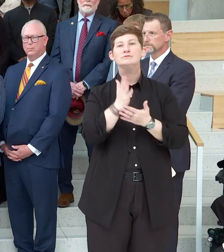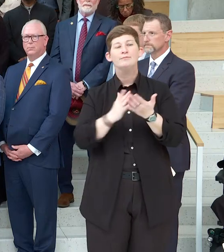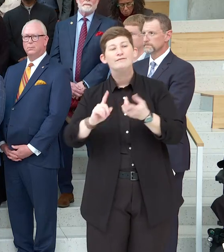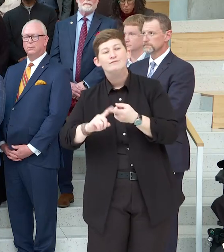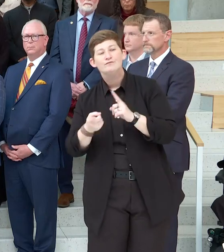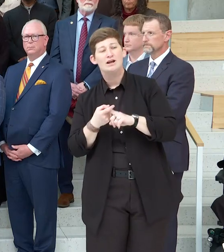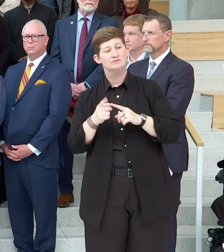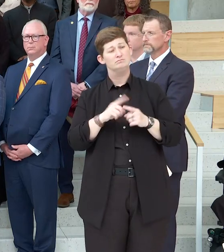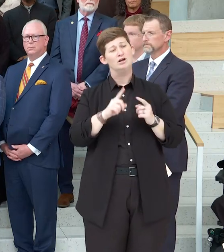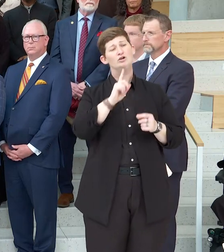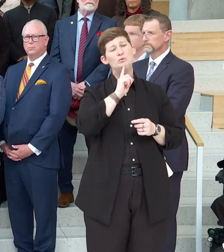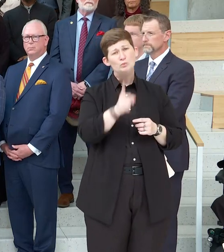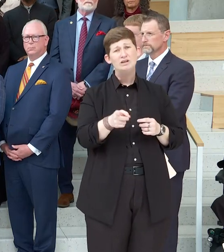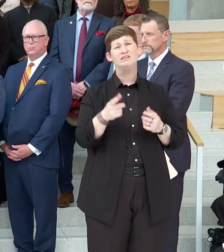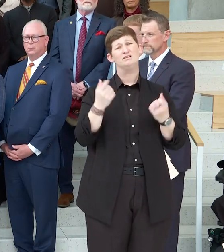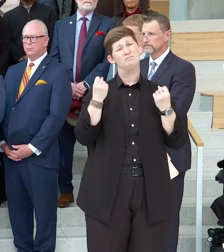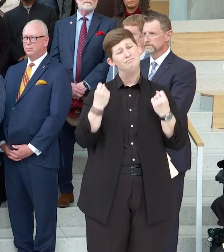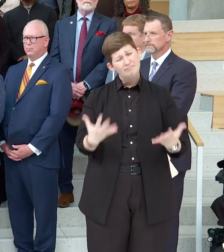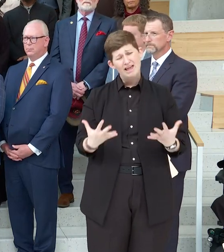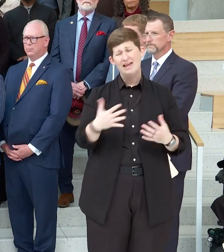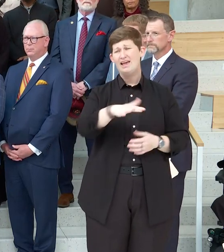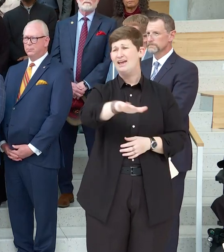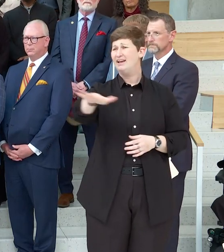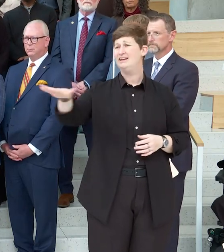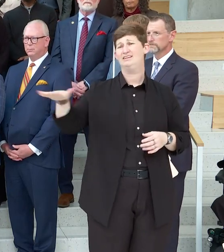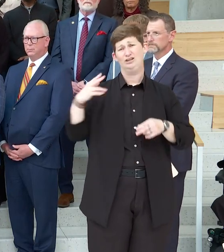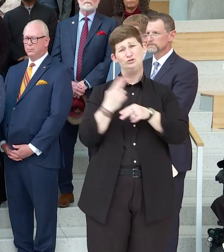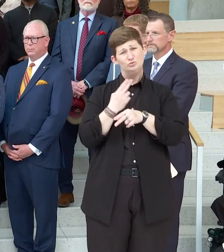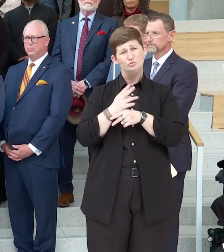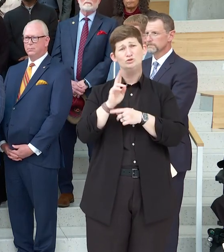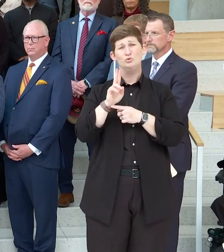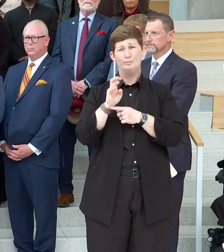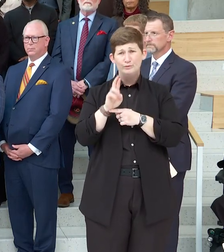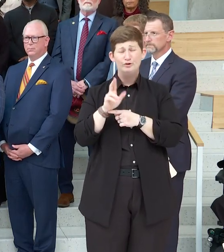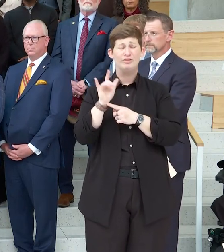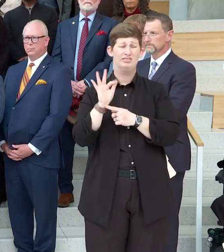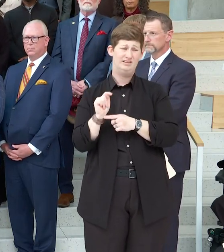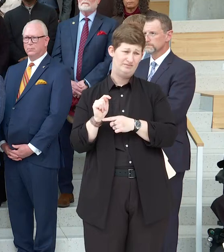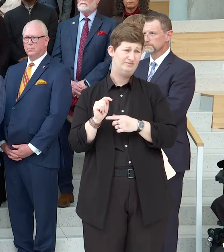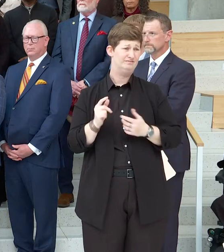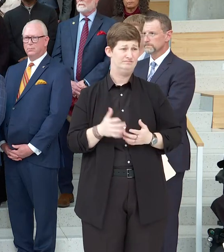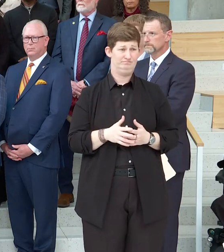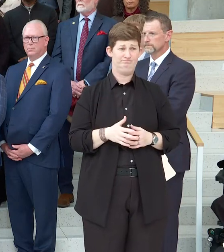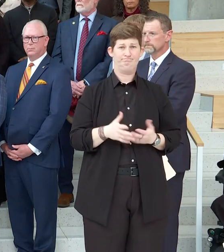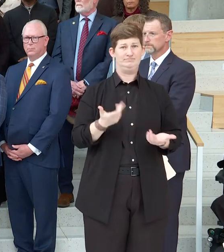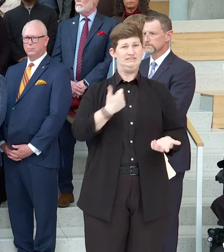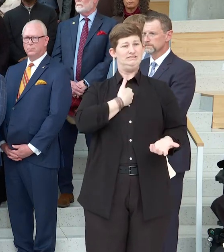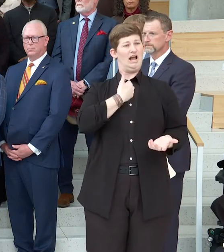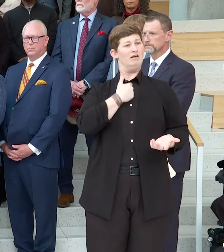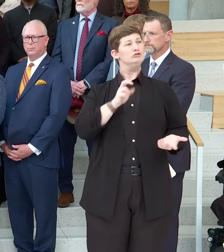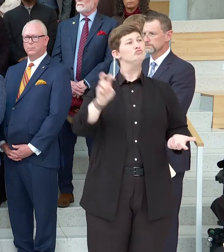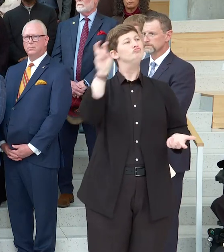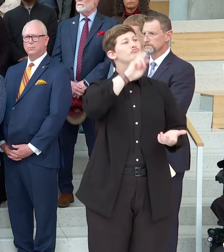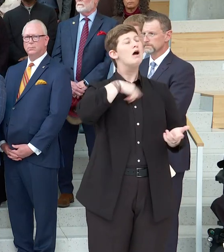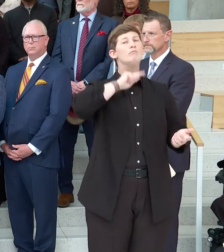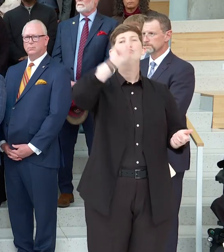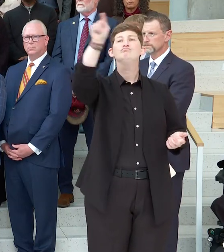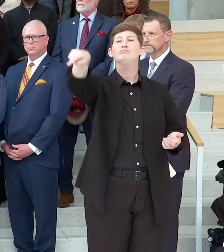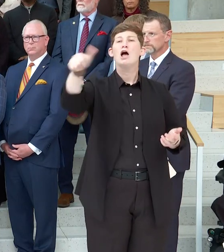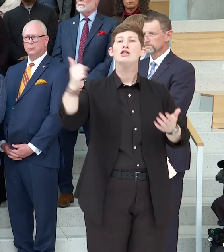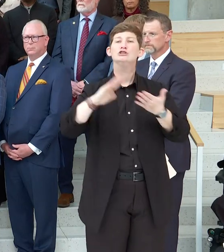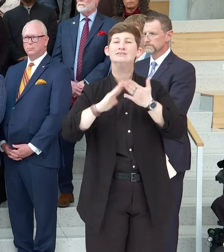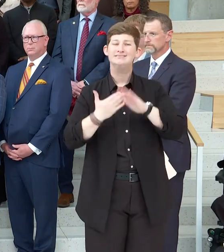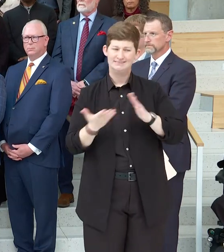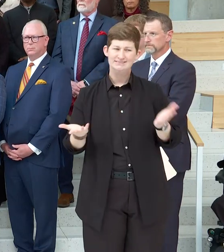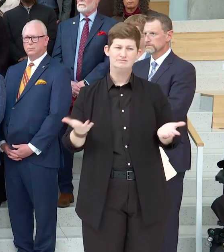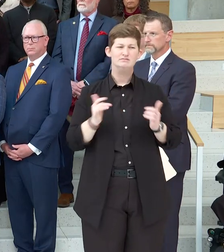many of you, when you go to another city, one of the options that you look at is rideshare, is Uber and Lyft. And I'm sure you've got that app ready to